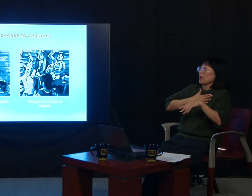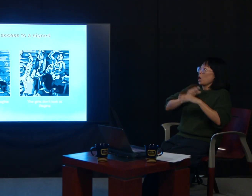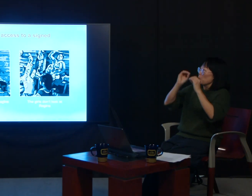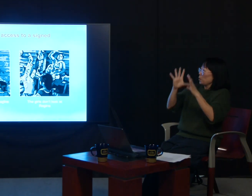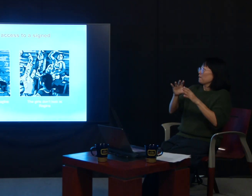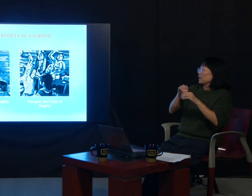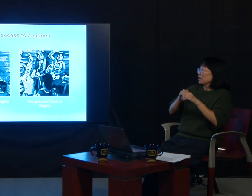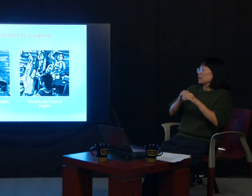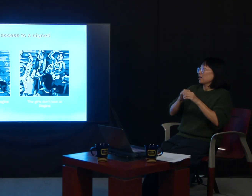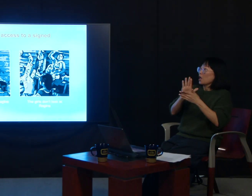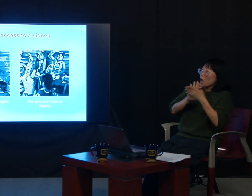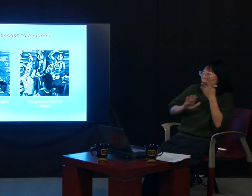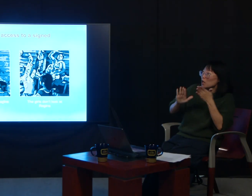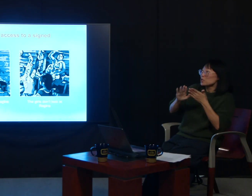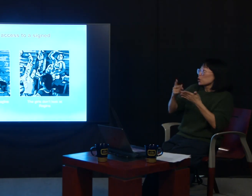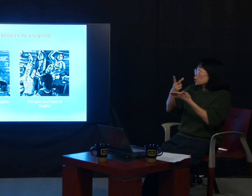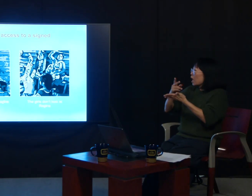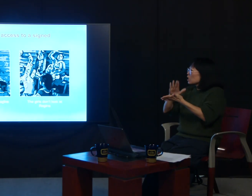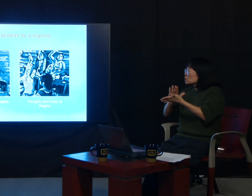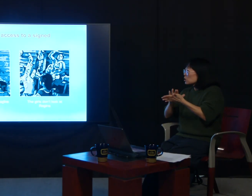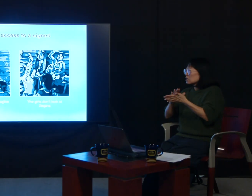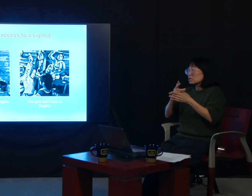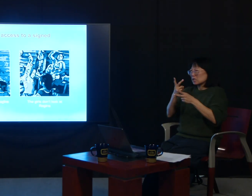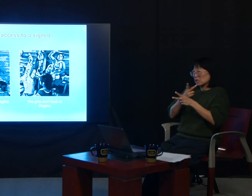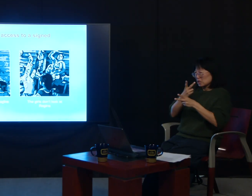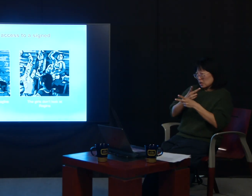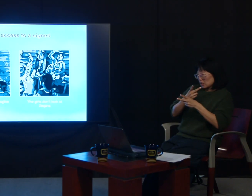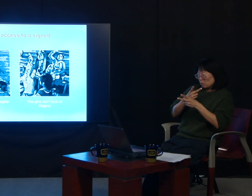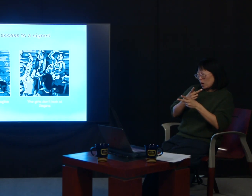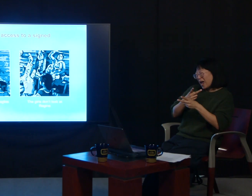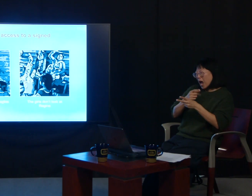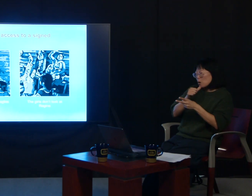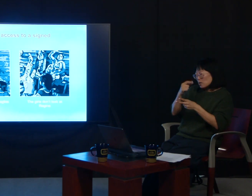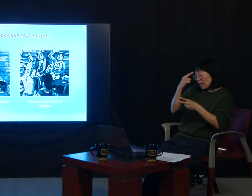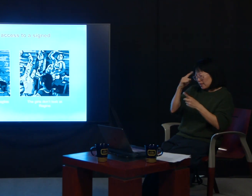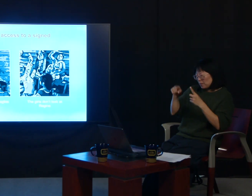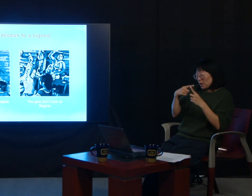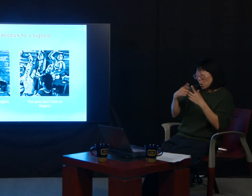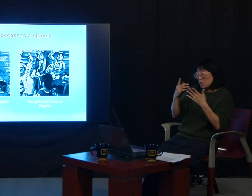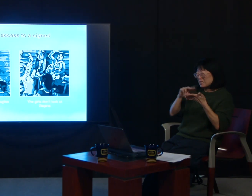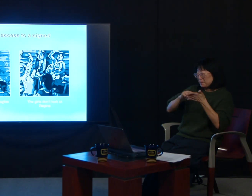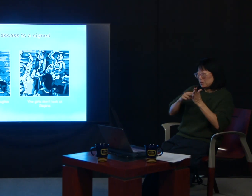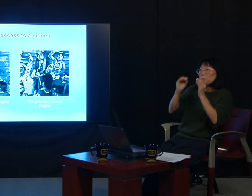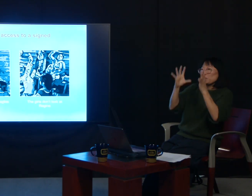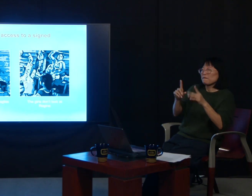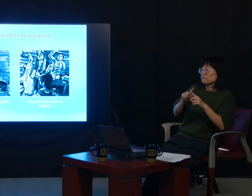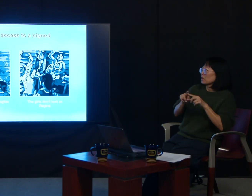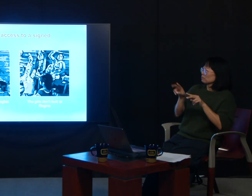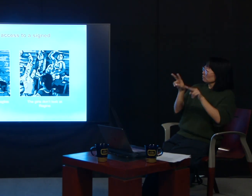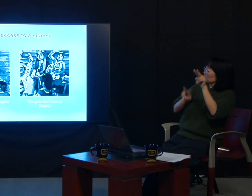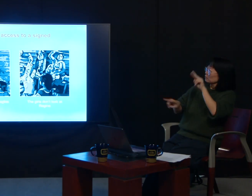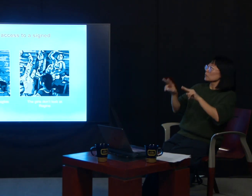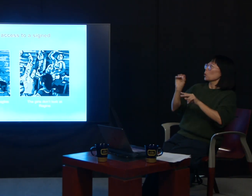my professor in college and grad school to try to figure out, well, I wasn't thinking about becoming a professor at the time, but